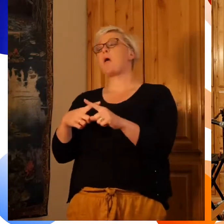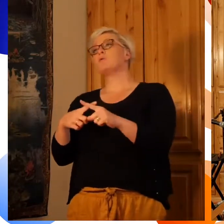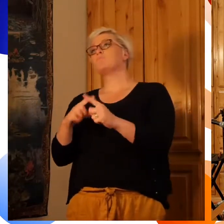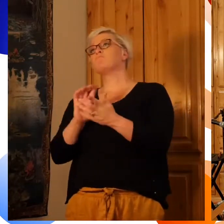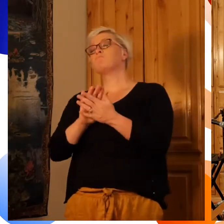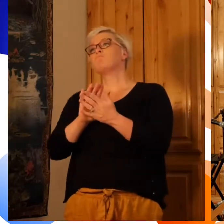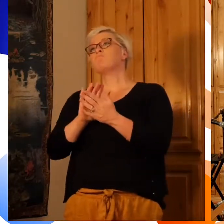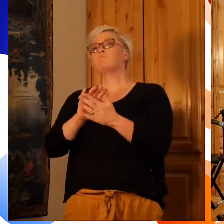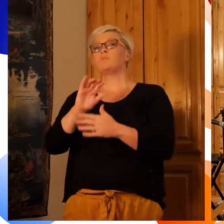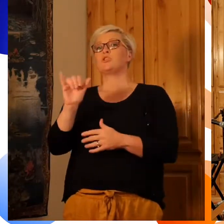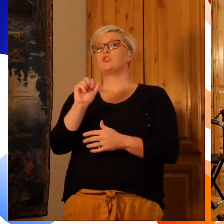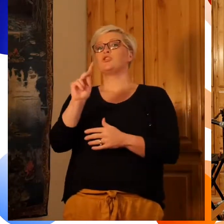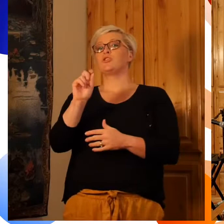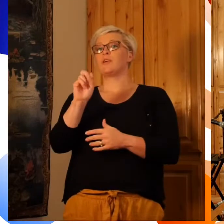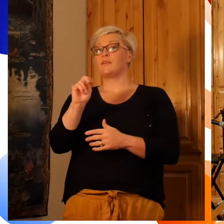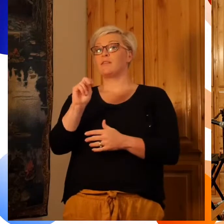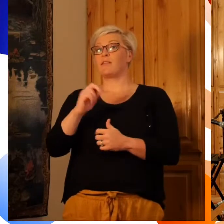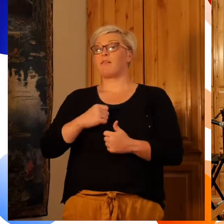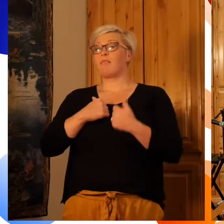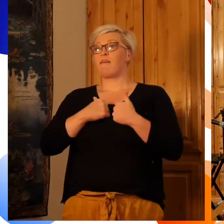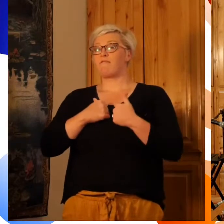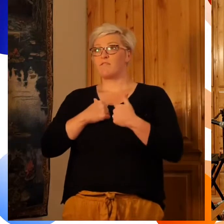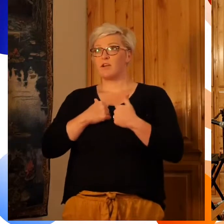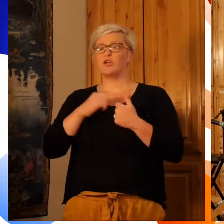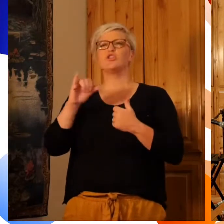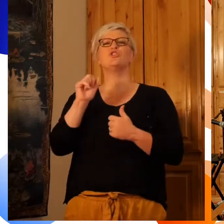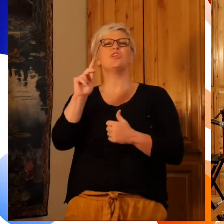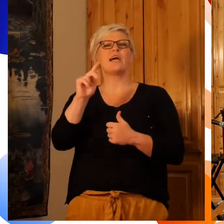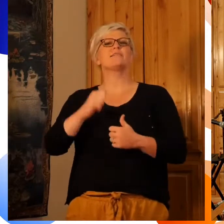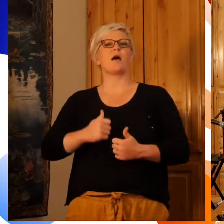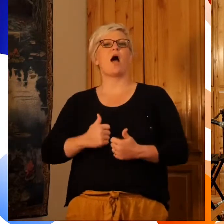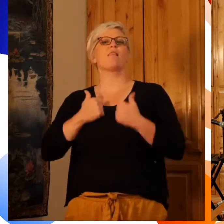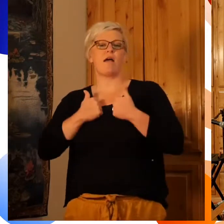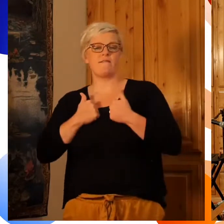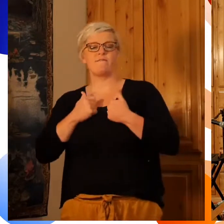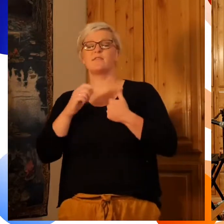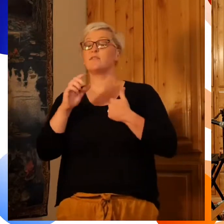Alive? So together they played a tune called Jack's Alive.